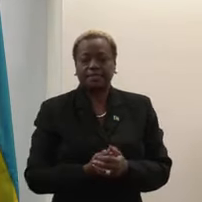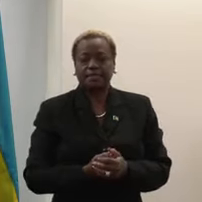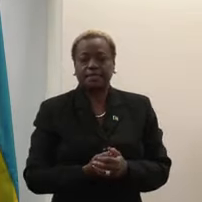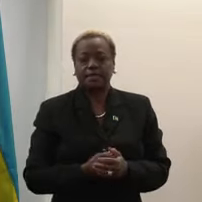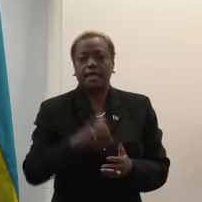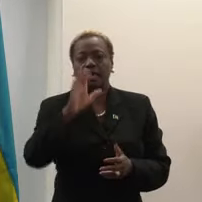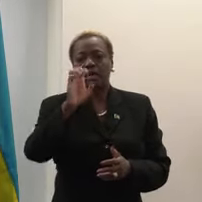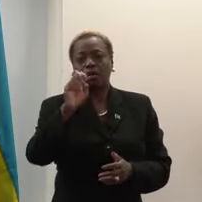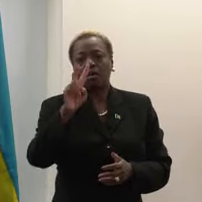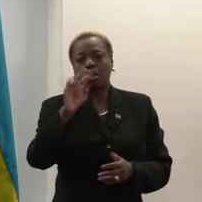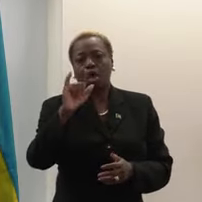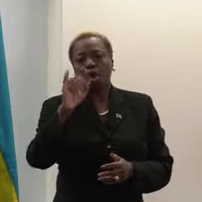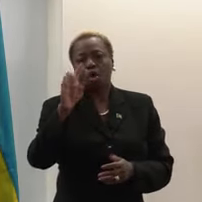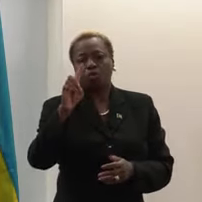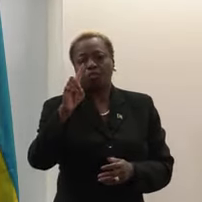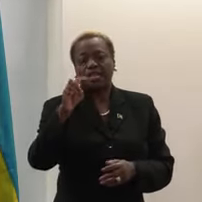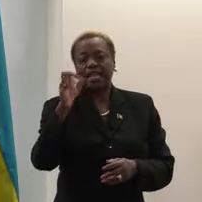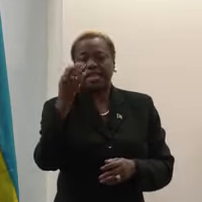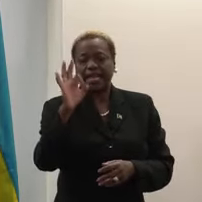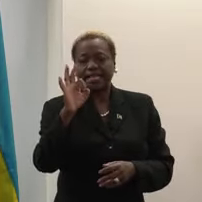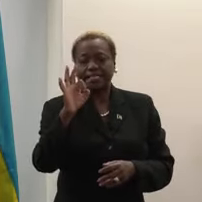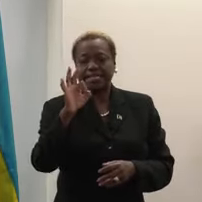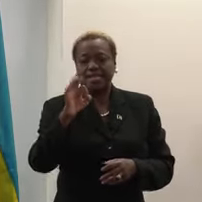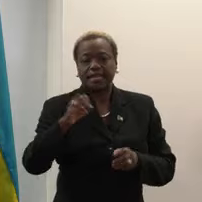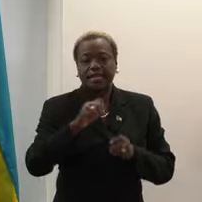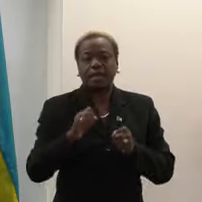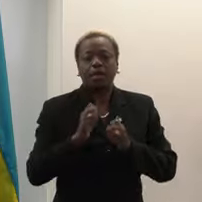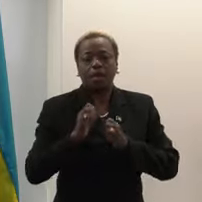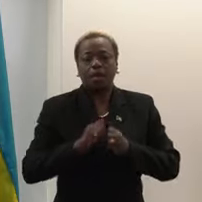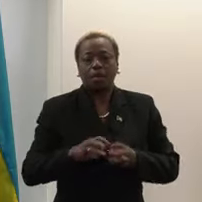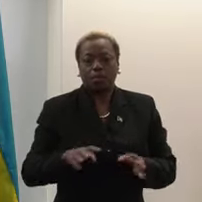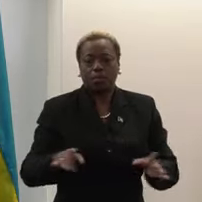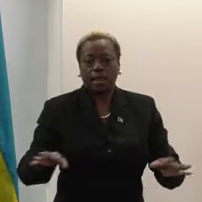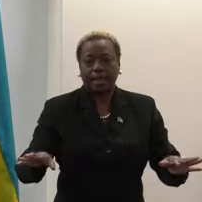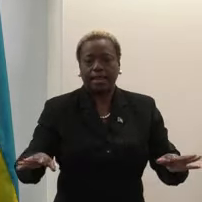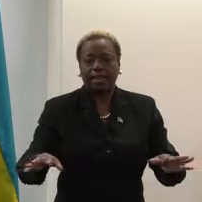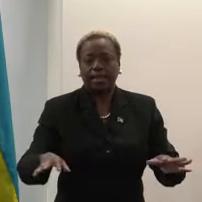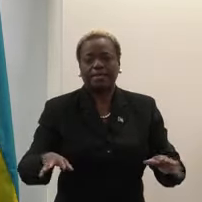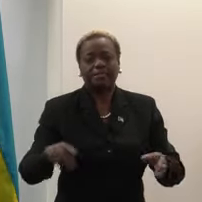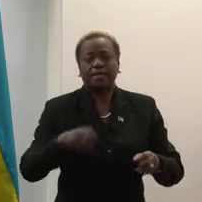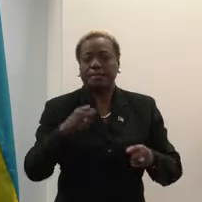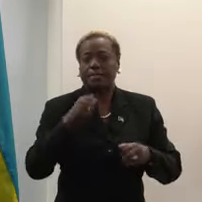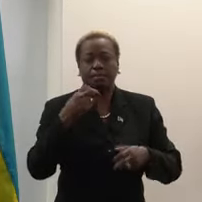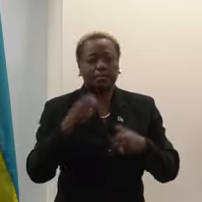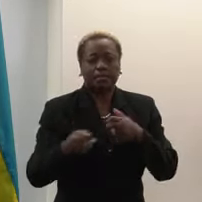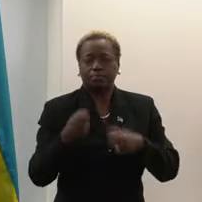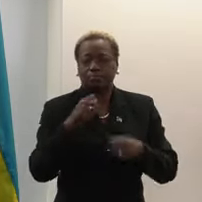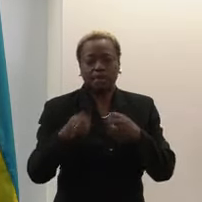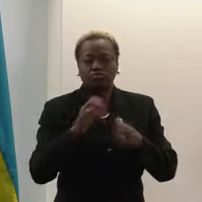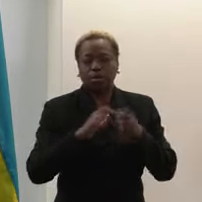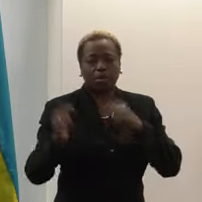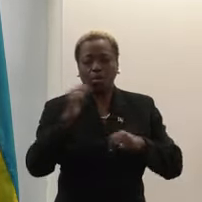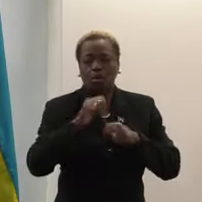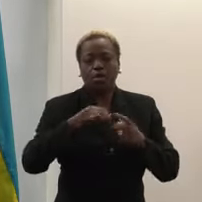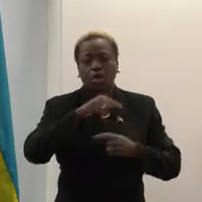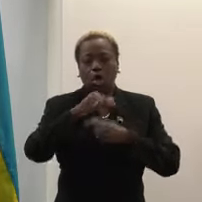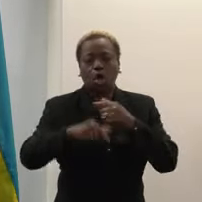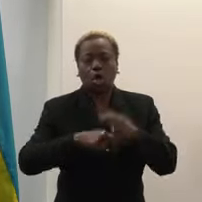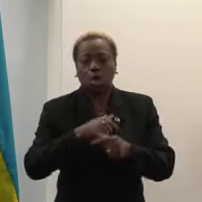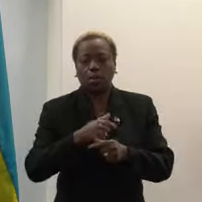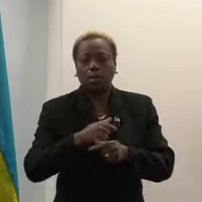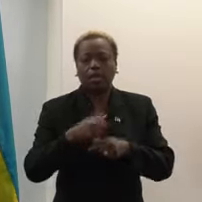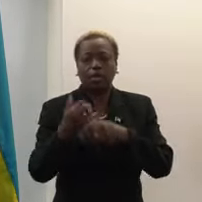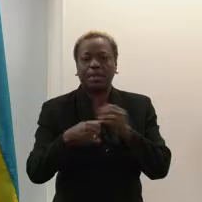The COVID-19 pandemic is wreaking havoc on the global economy. Every country